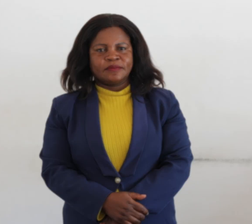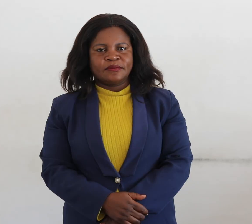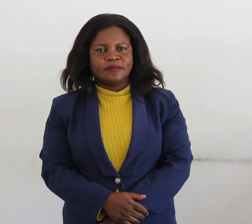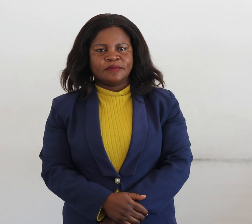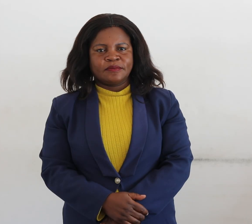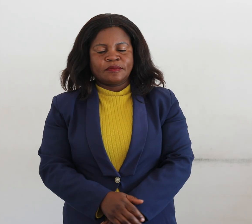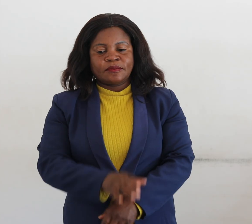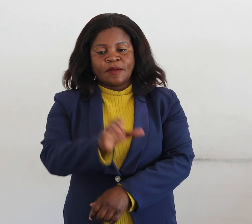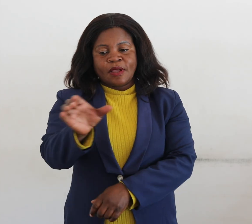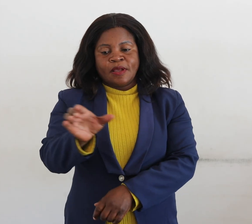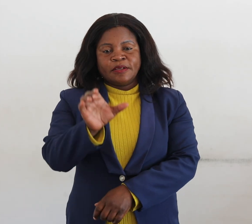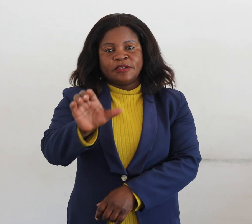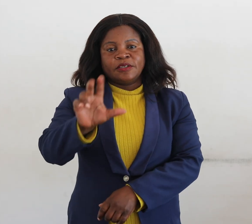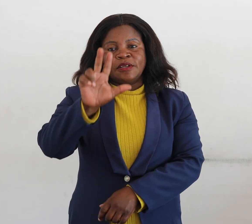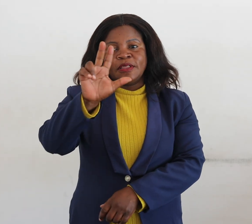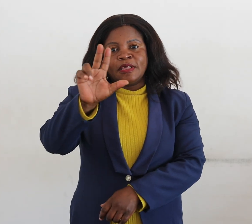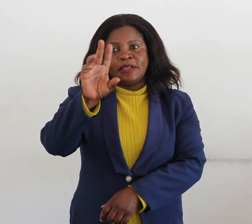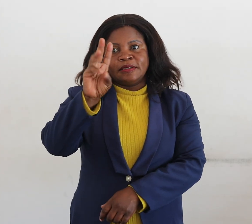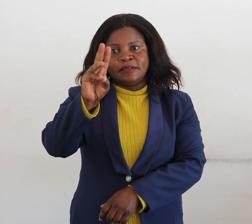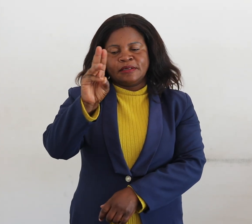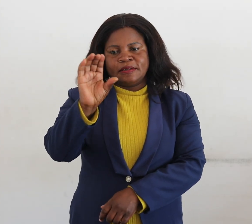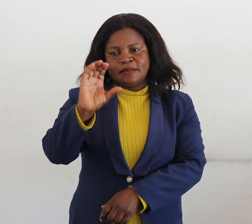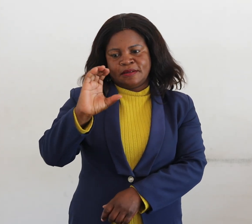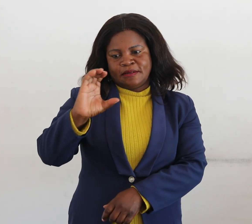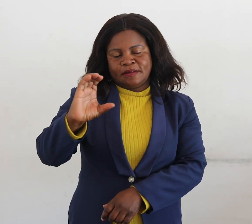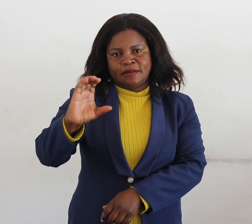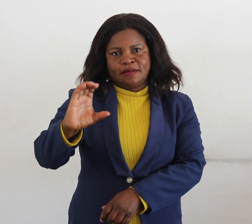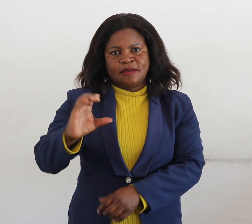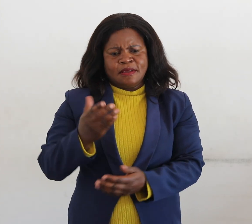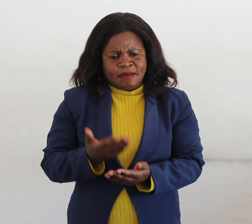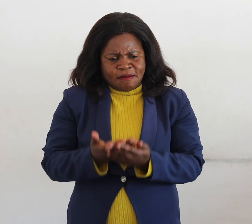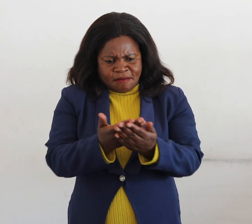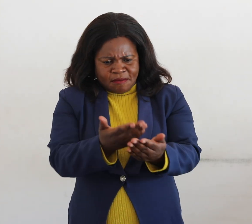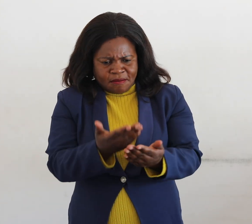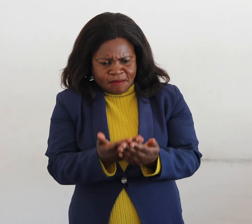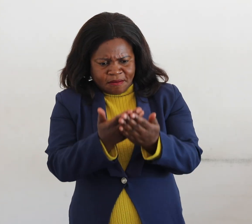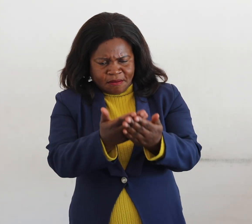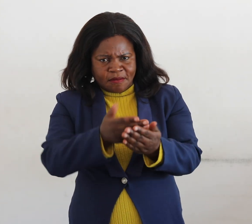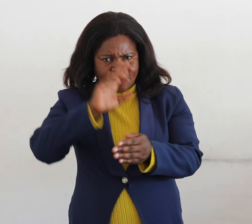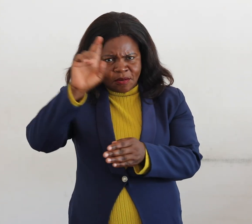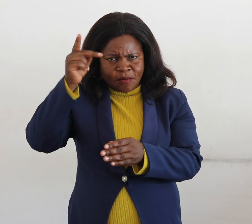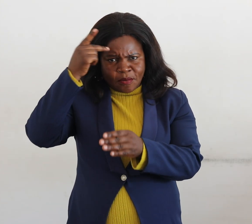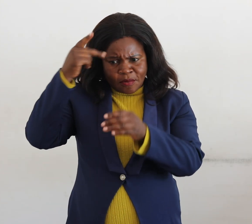Section 36C, submission of party list.